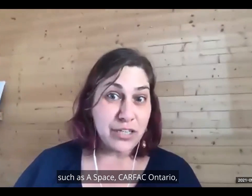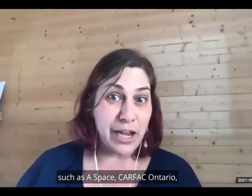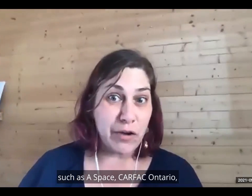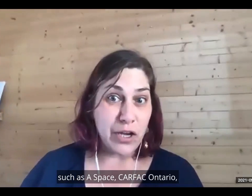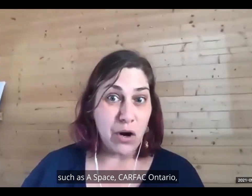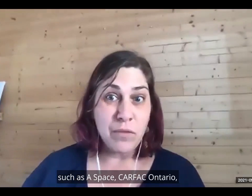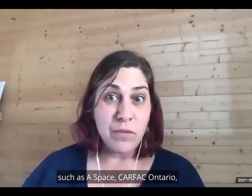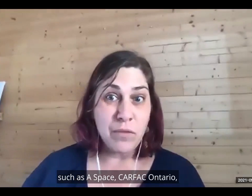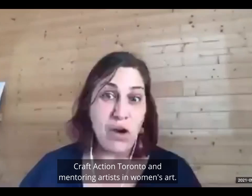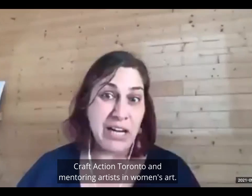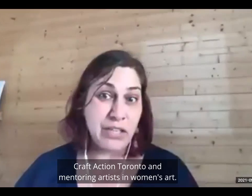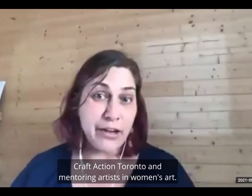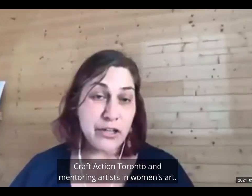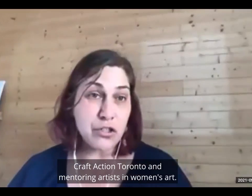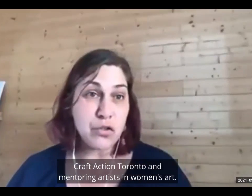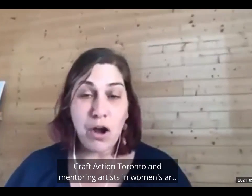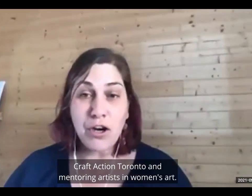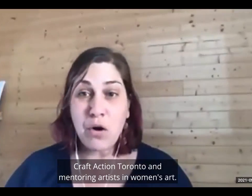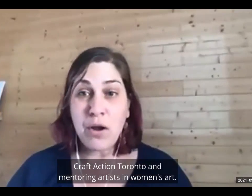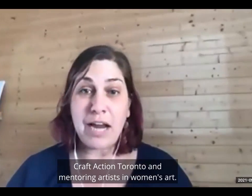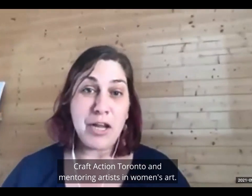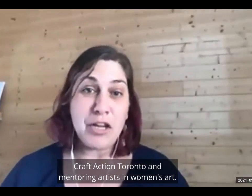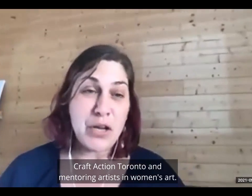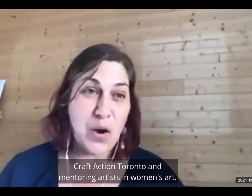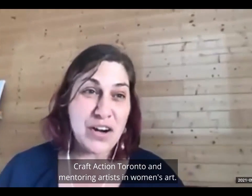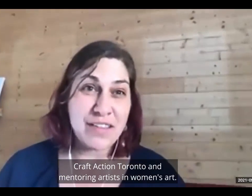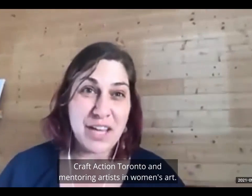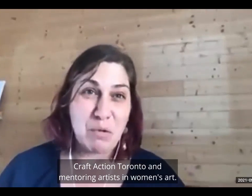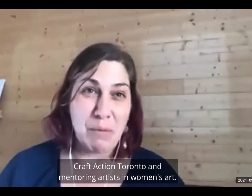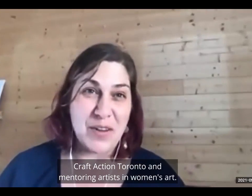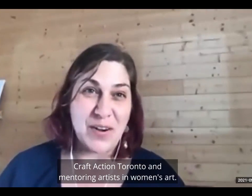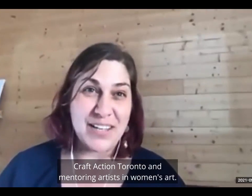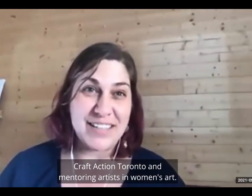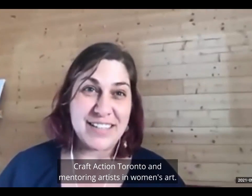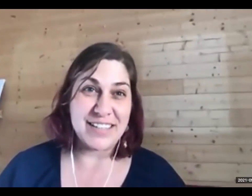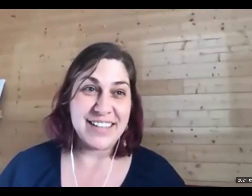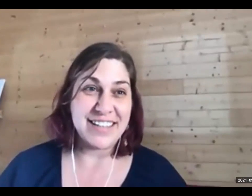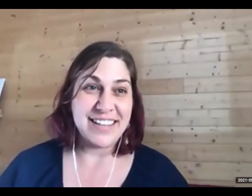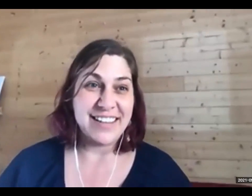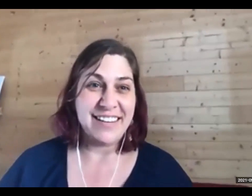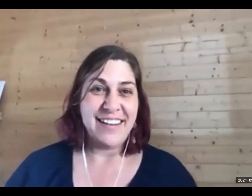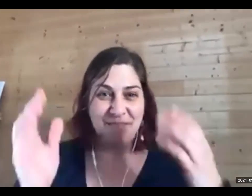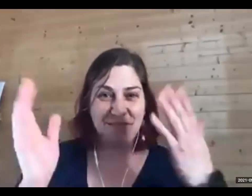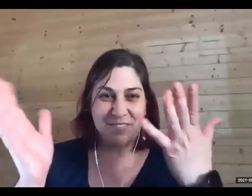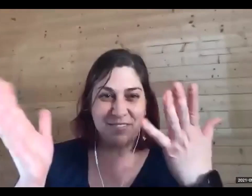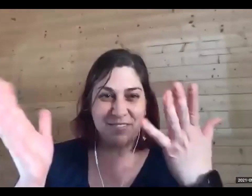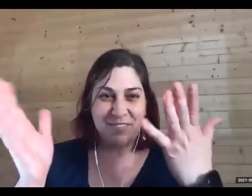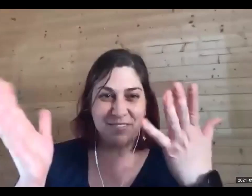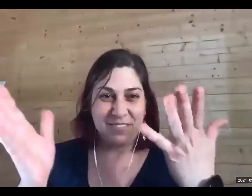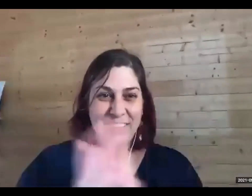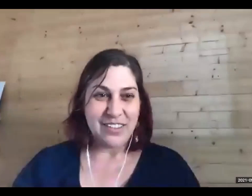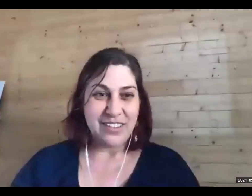Carfax Ontario, Craft Action Toronto, and Mentoring Artists and Women's Art.